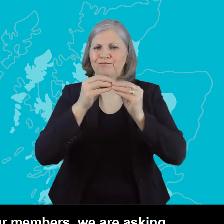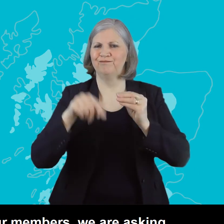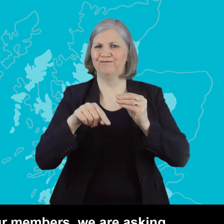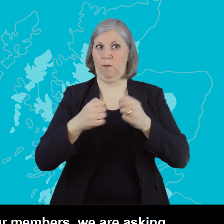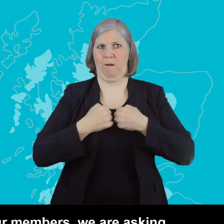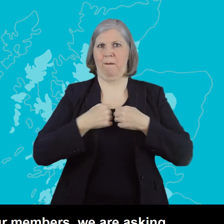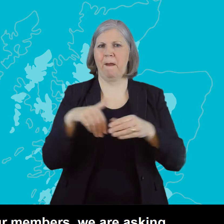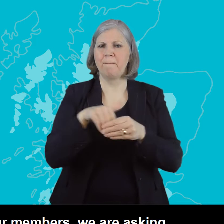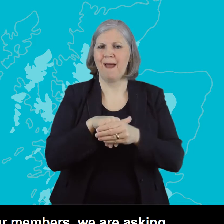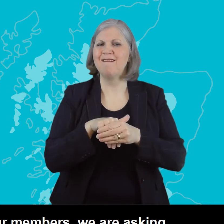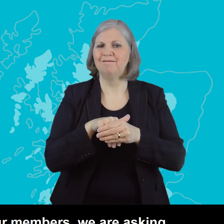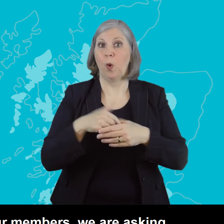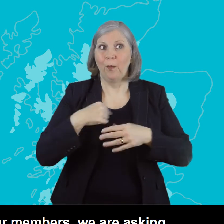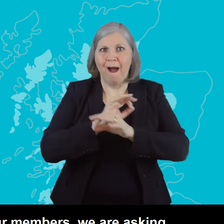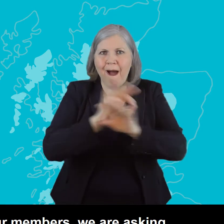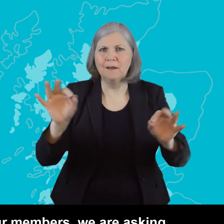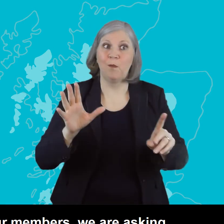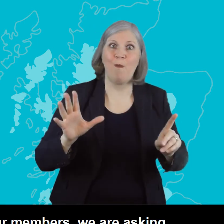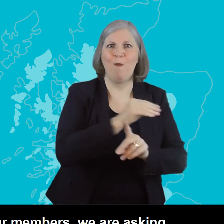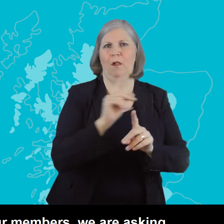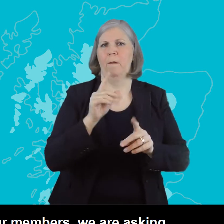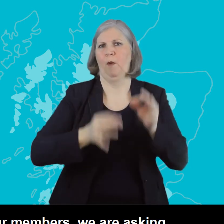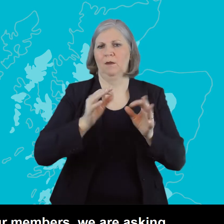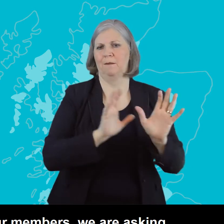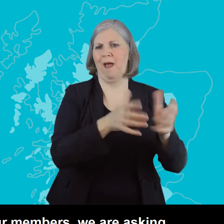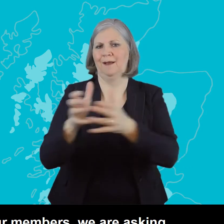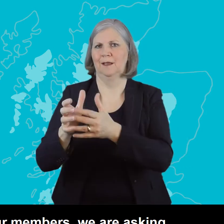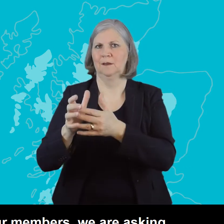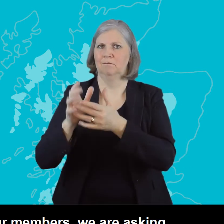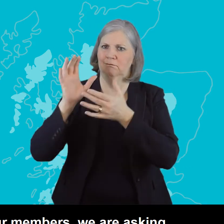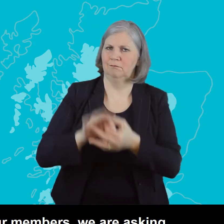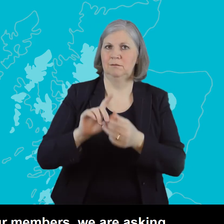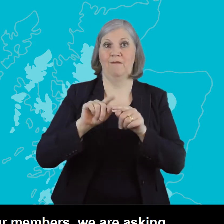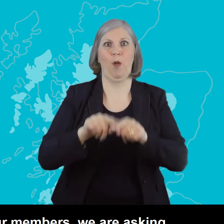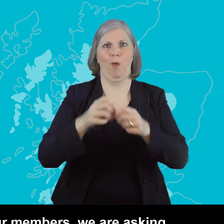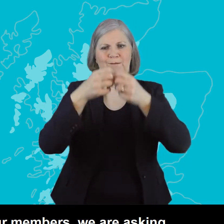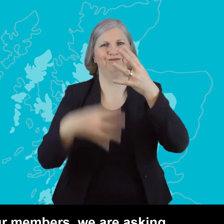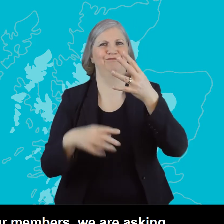Developed in co-production with our members, we are asking that all political parties commit to the following.